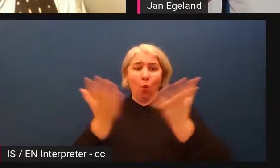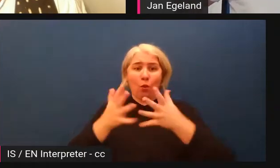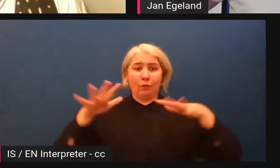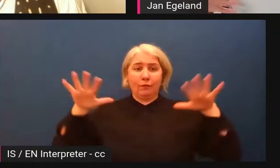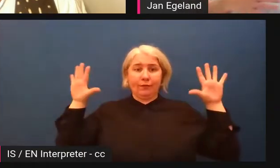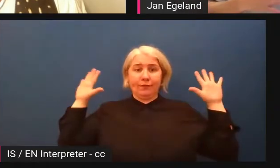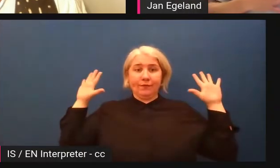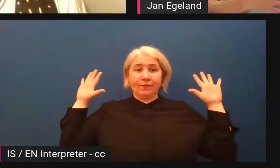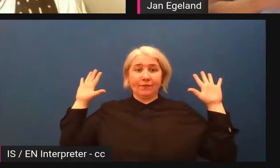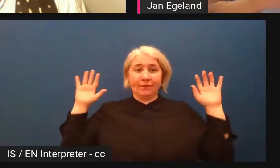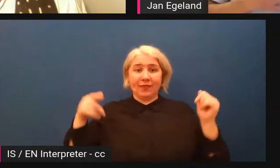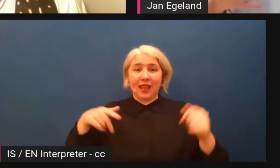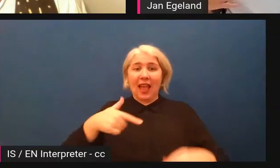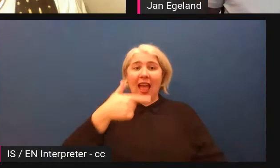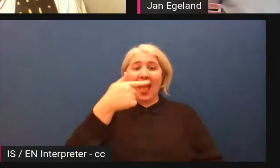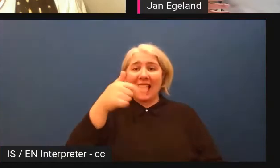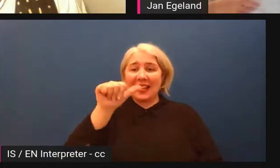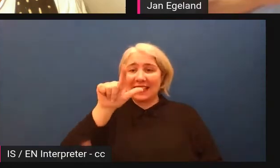Taliban leaders, I mean,